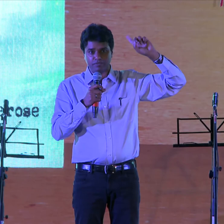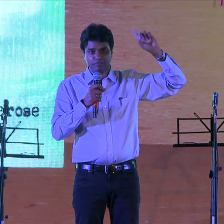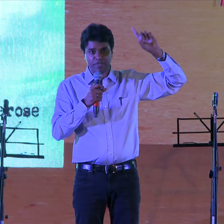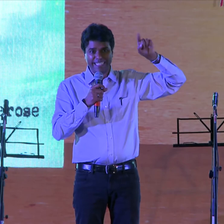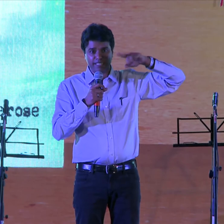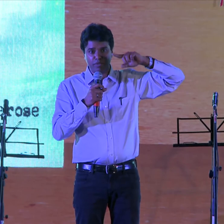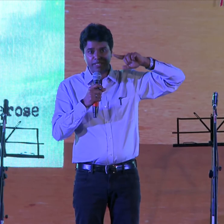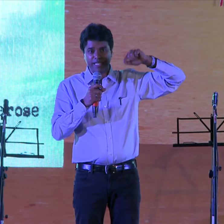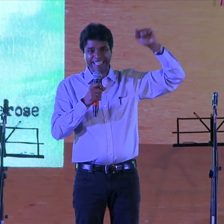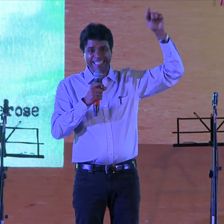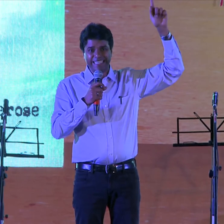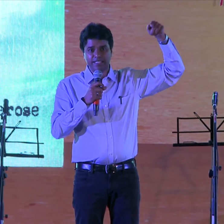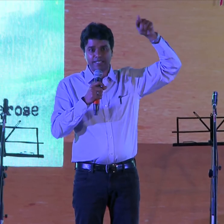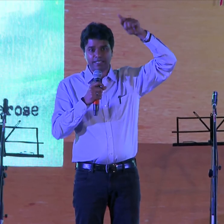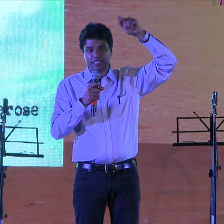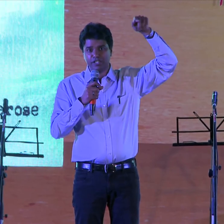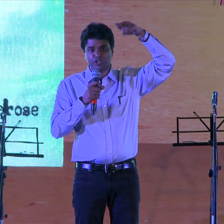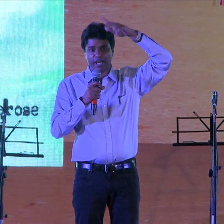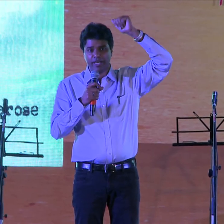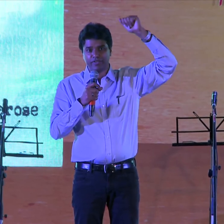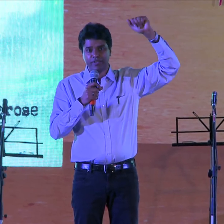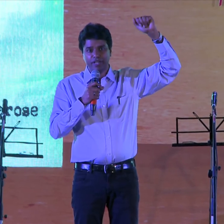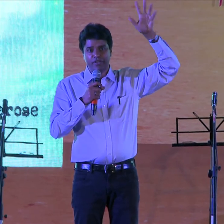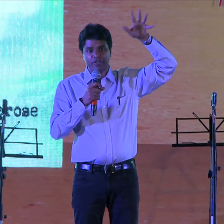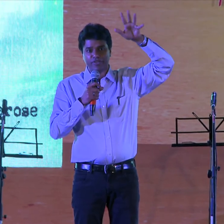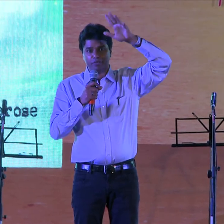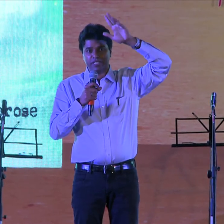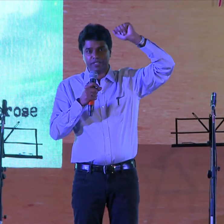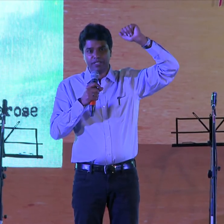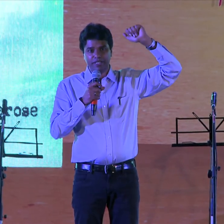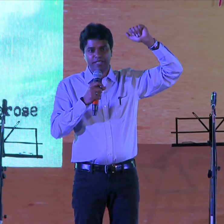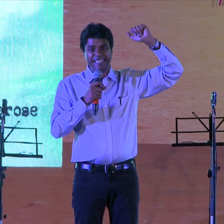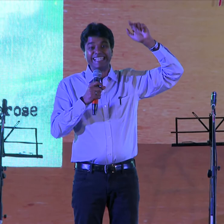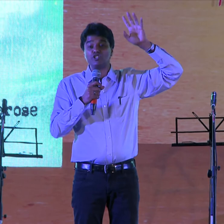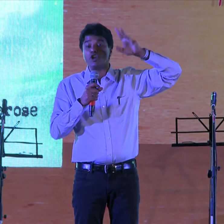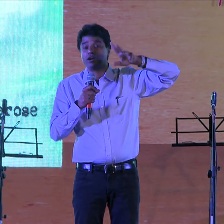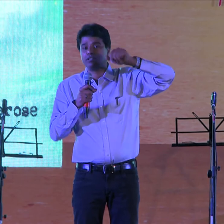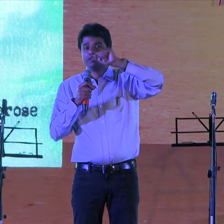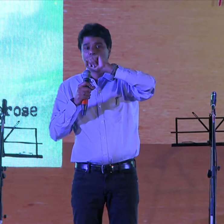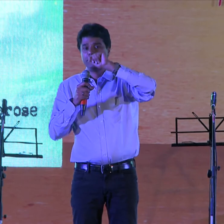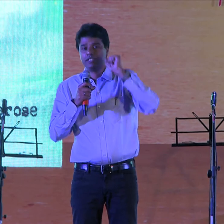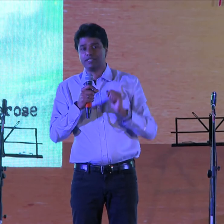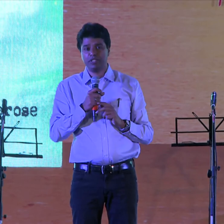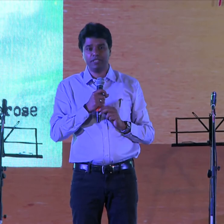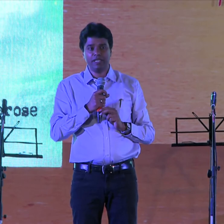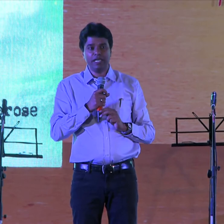this is not disability, this THIS, this ability is not